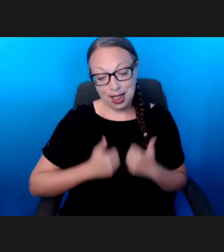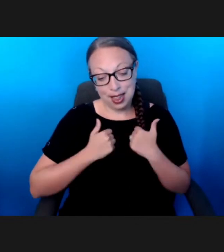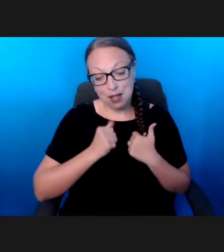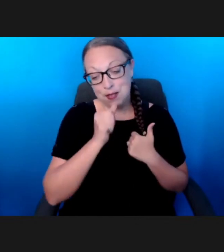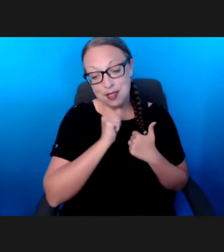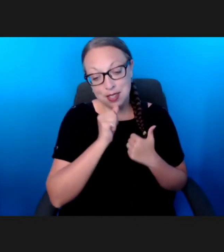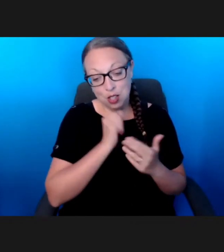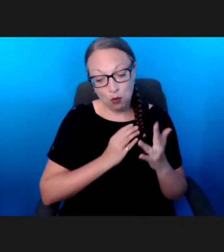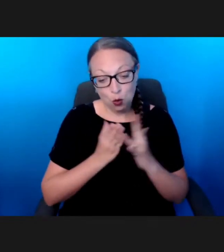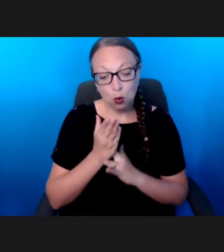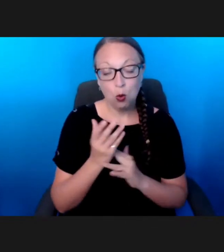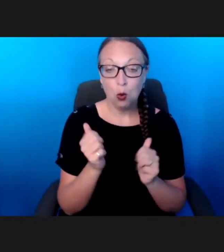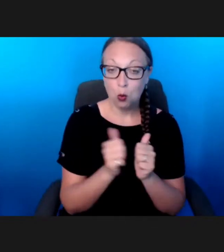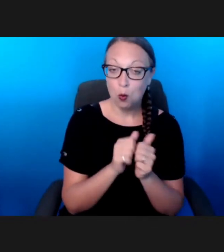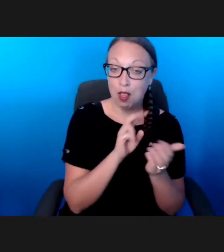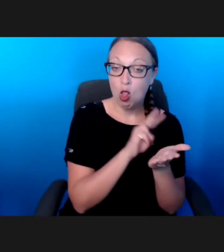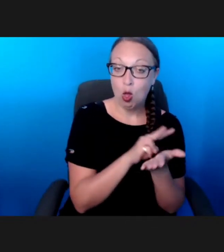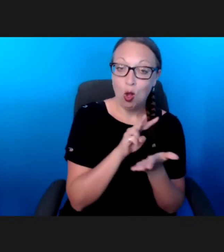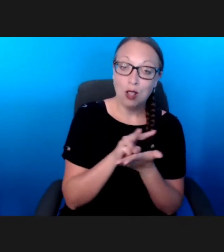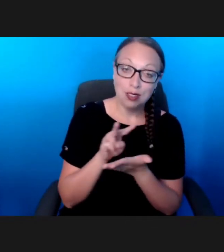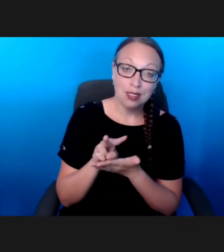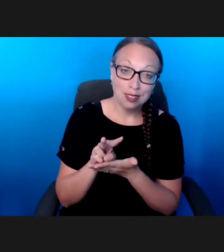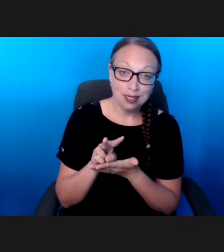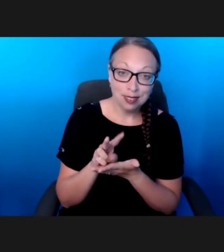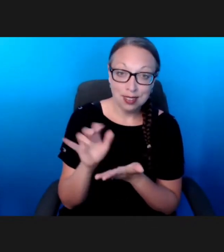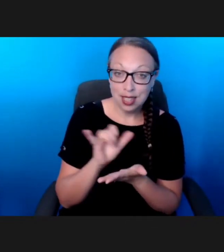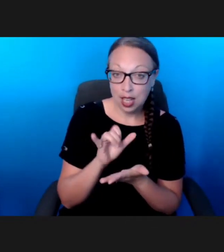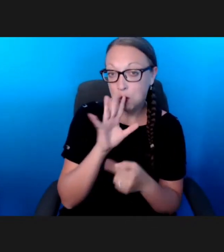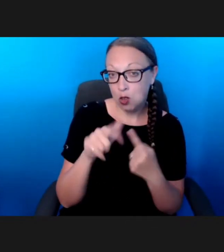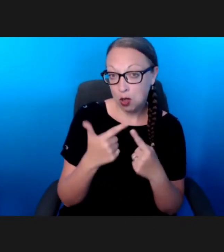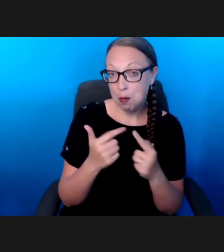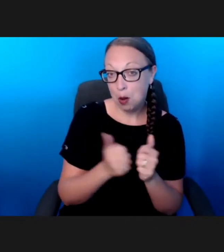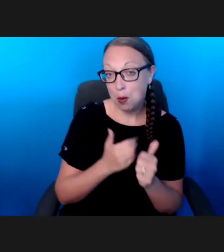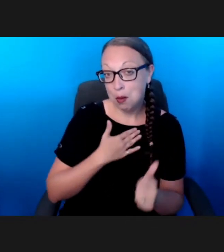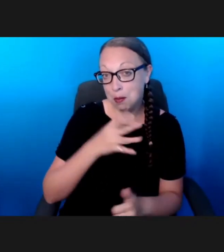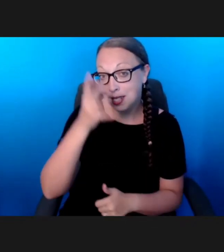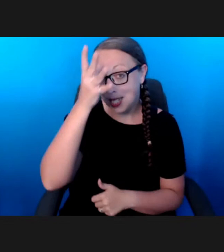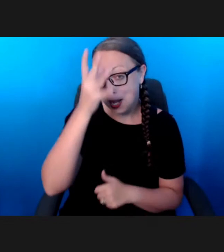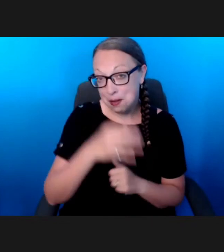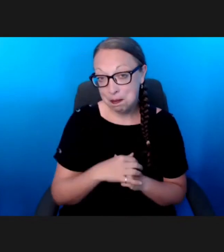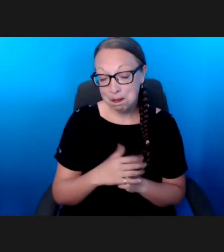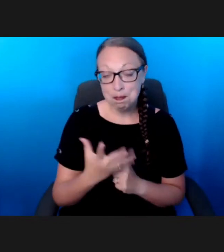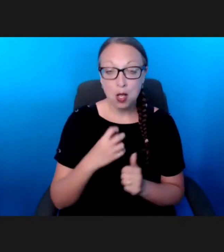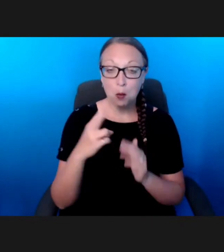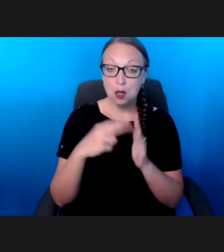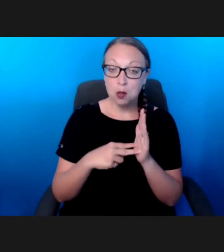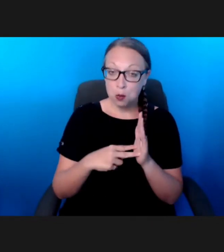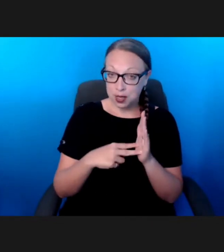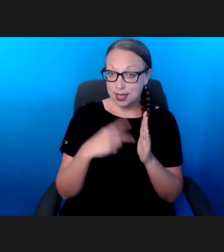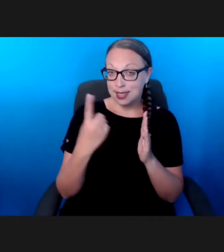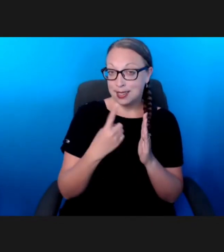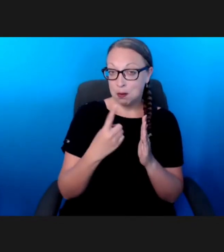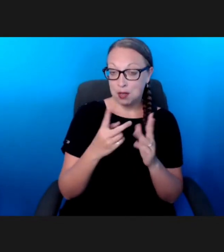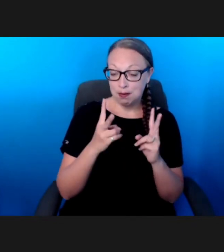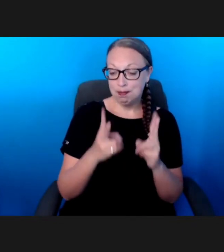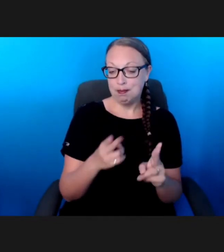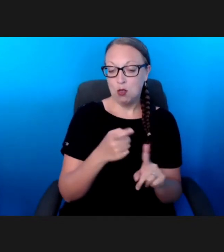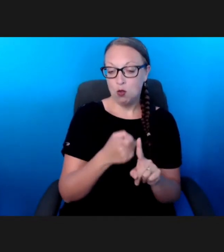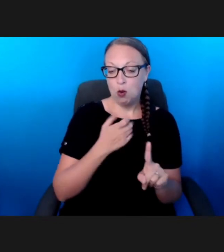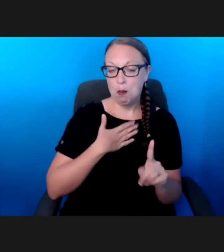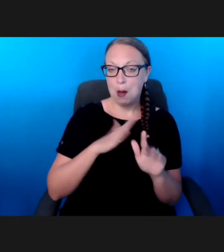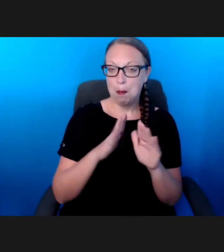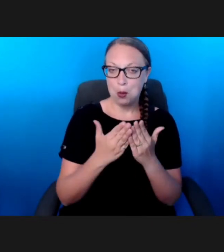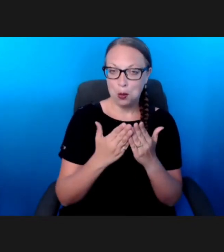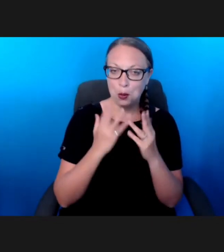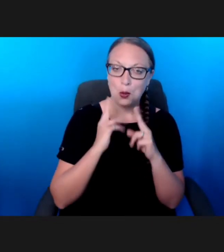as demonstrated earlier by my dad. But I want to read you a piece from my book called Dad's Hope,